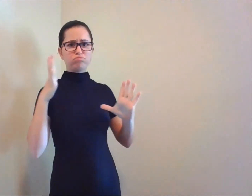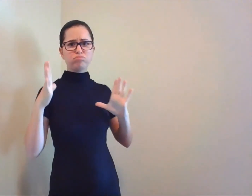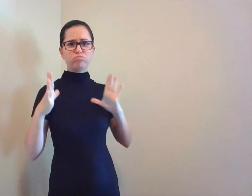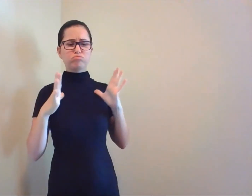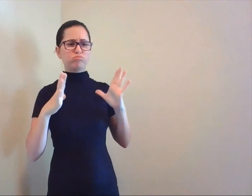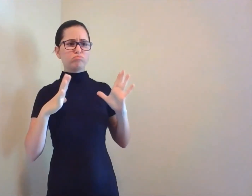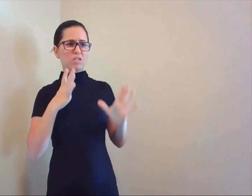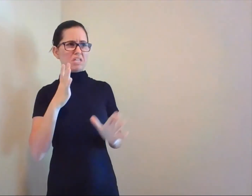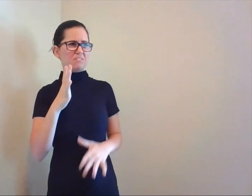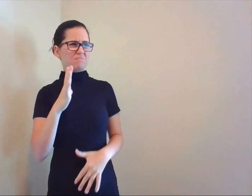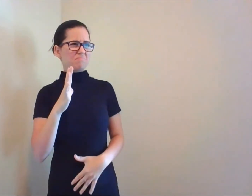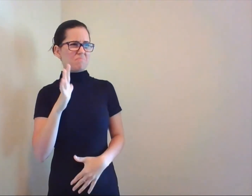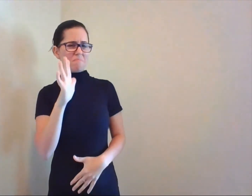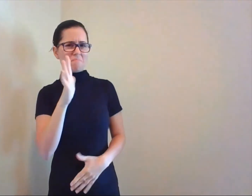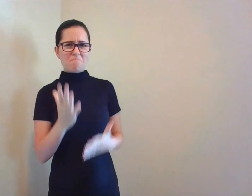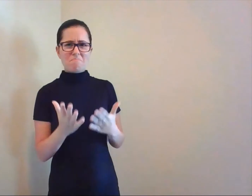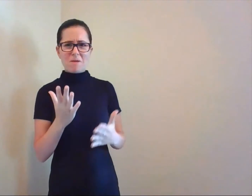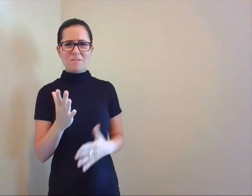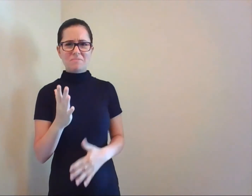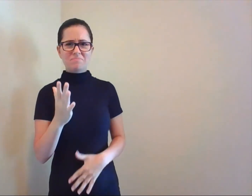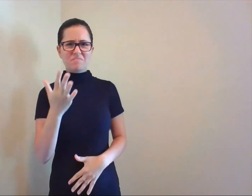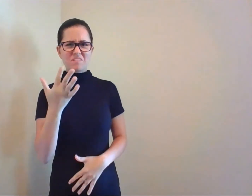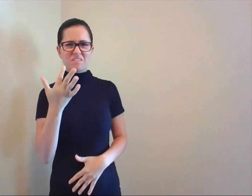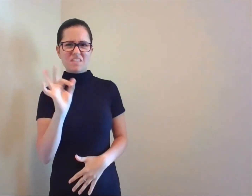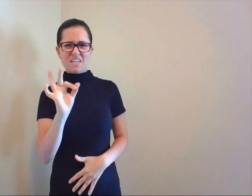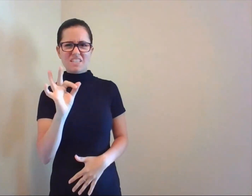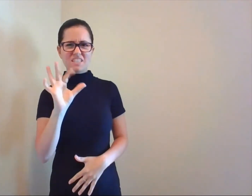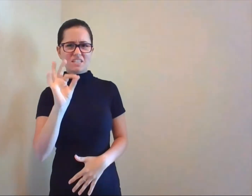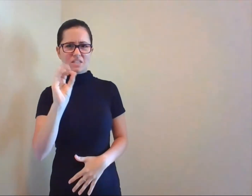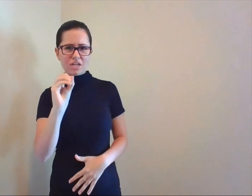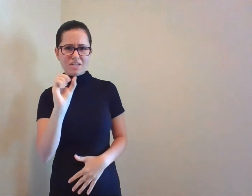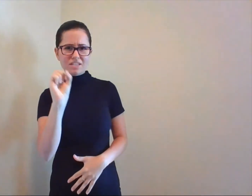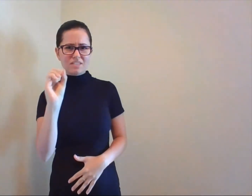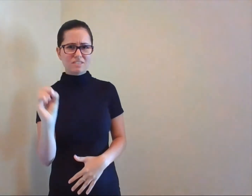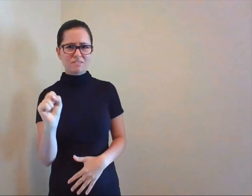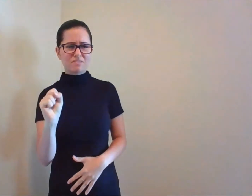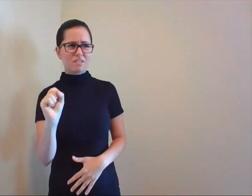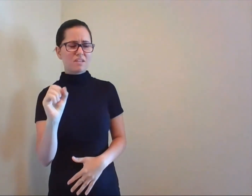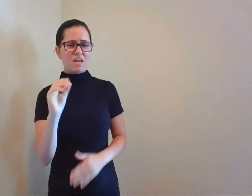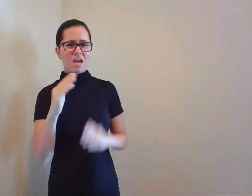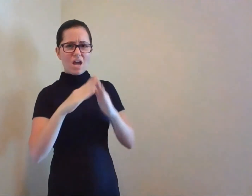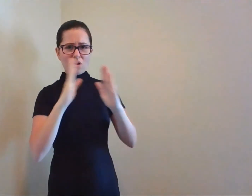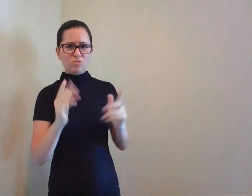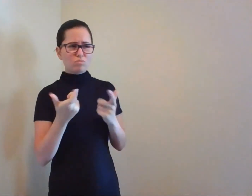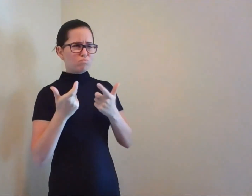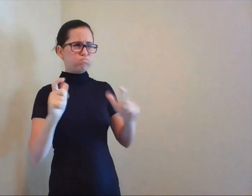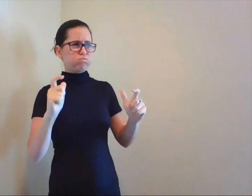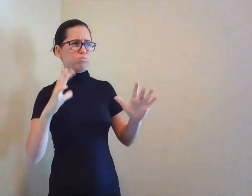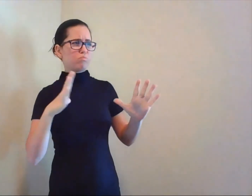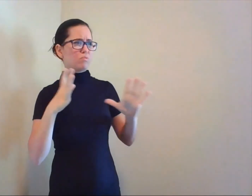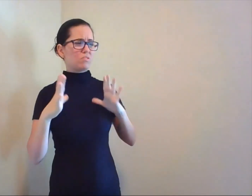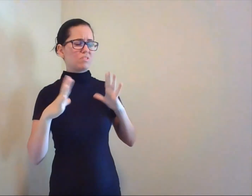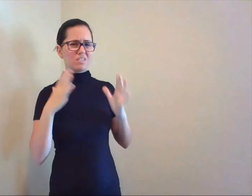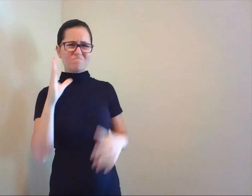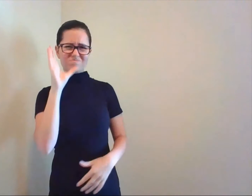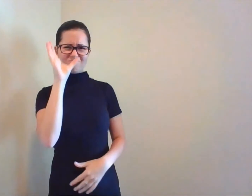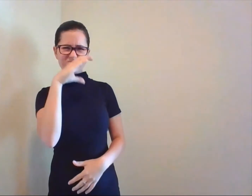1990s era modern style, like white with just windows all over it. And it was clearly on the same property, and we were in the guest